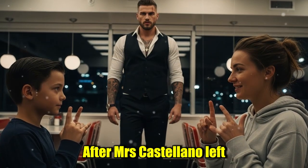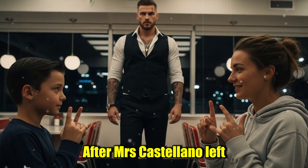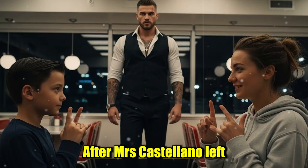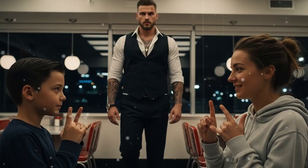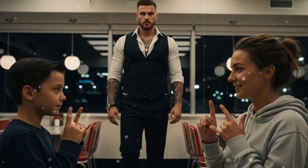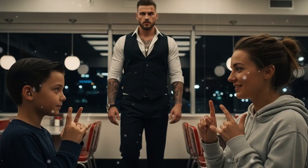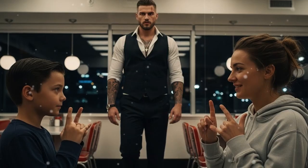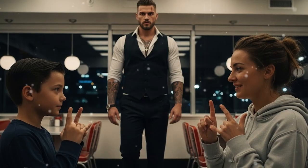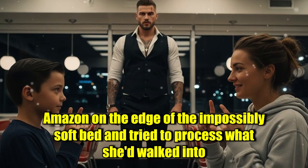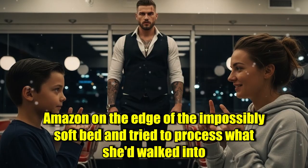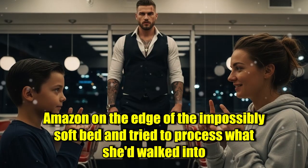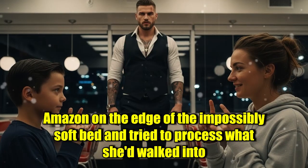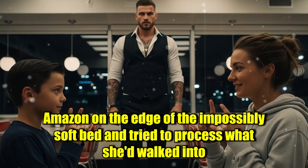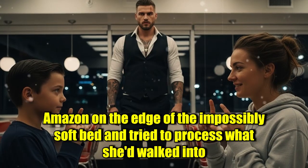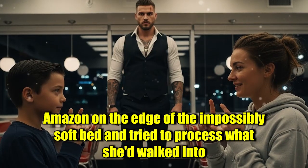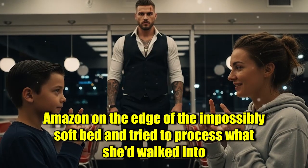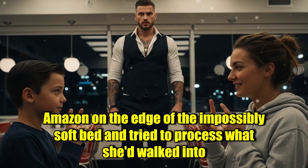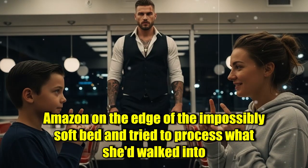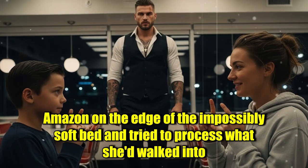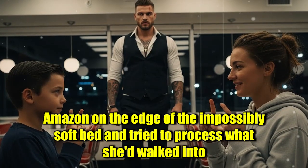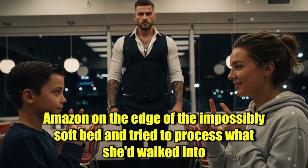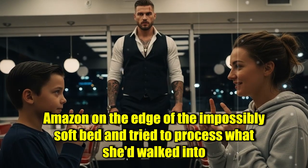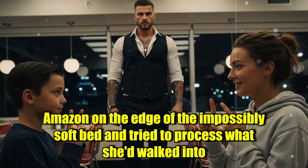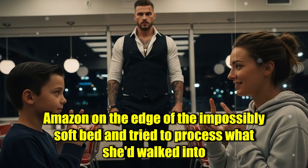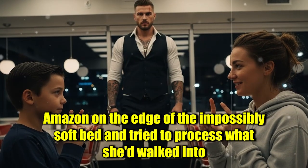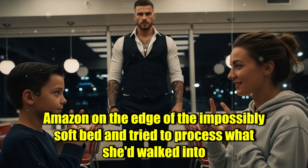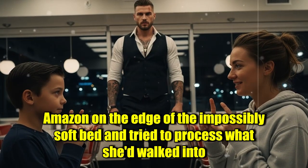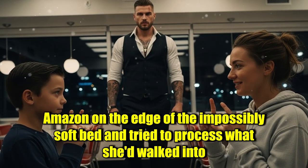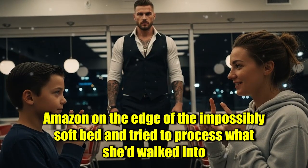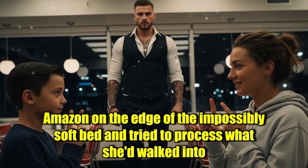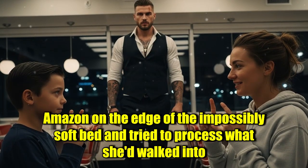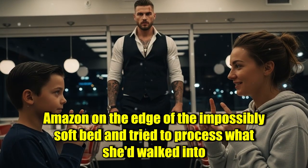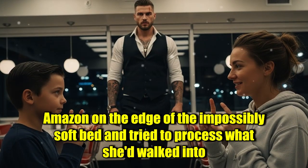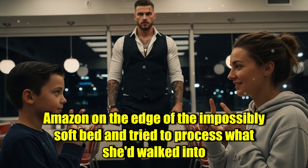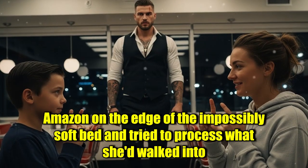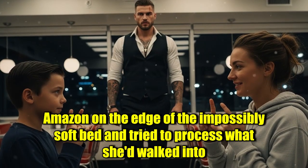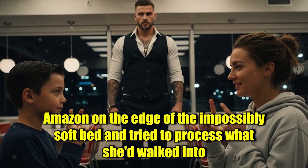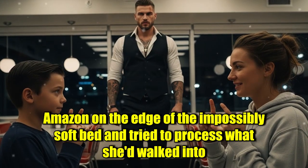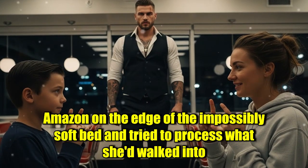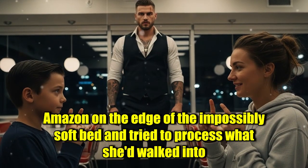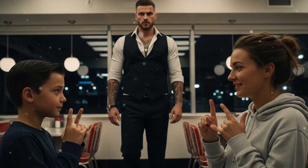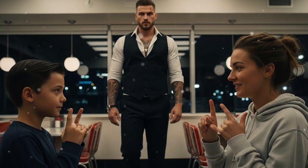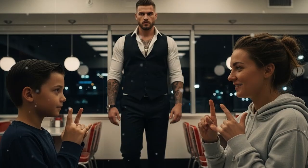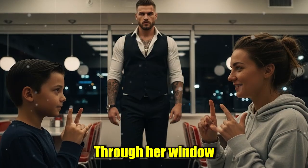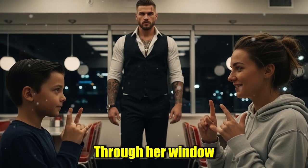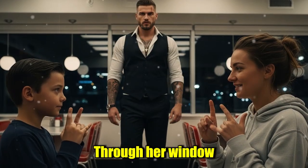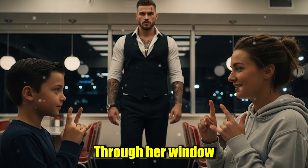Castellano left, Emma sat on the edge of the impossibly soft bed and tried to process what she'd walked into. Through her